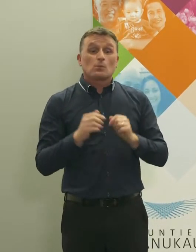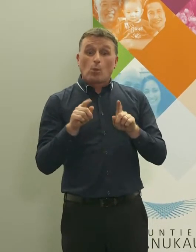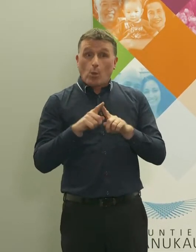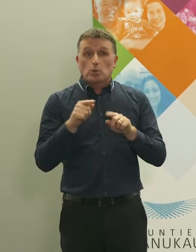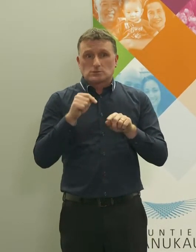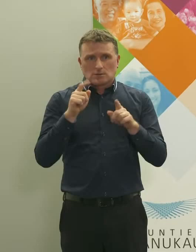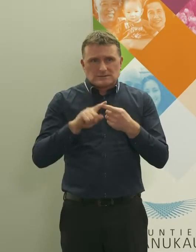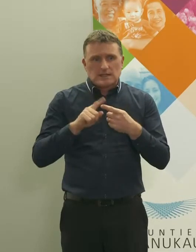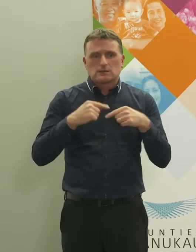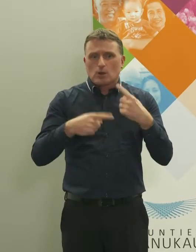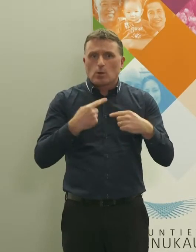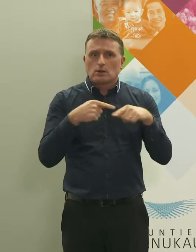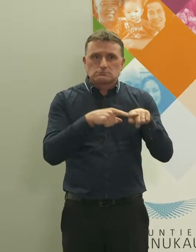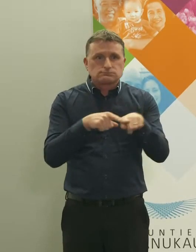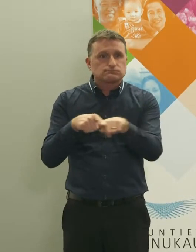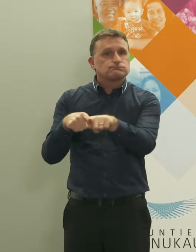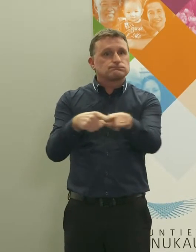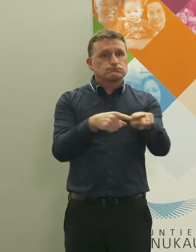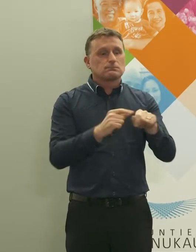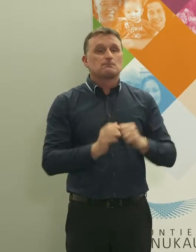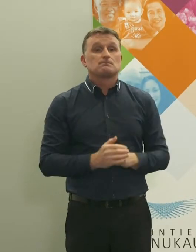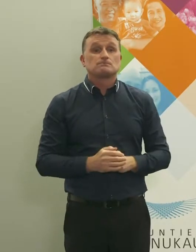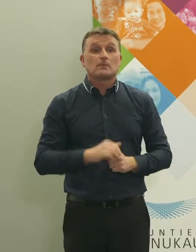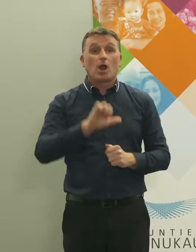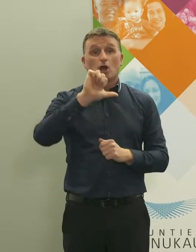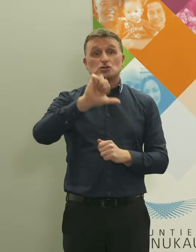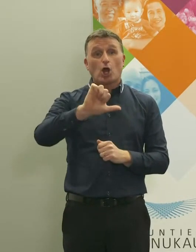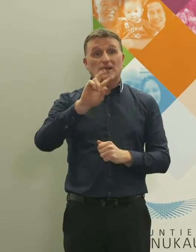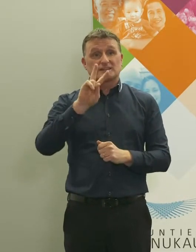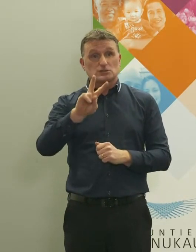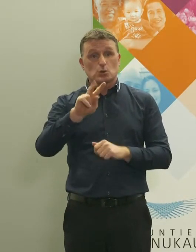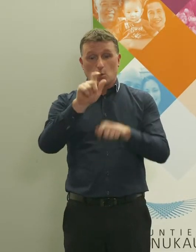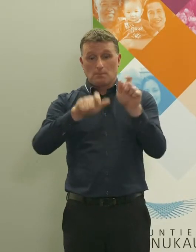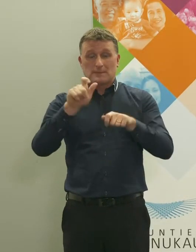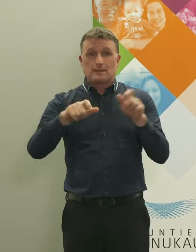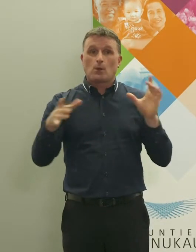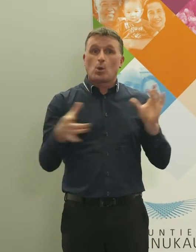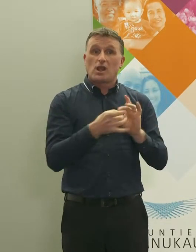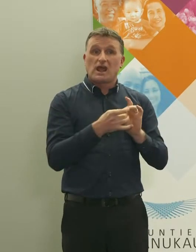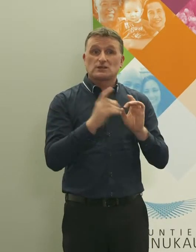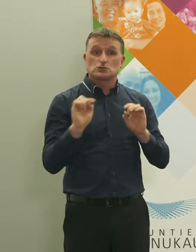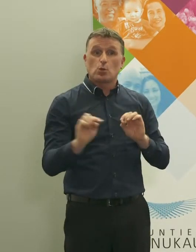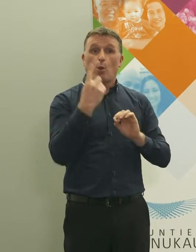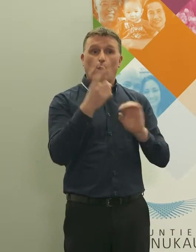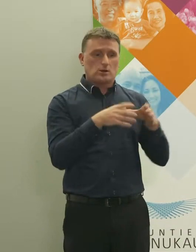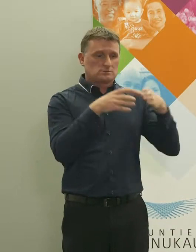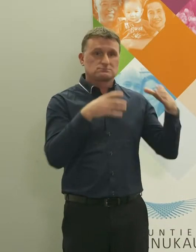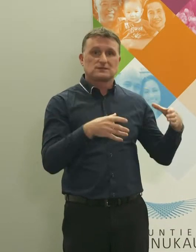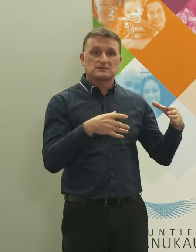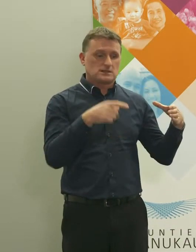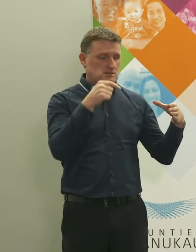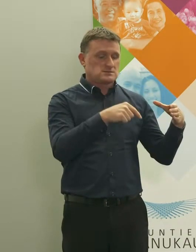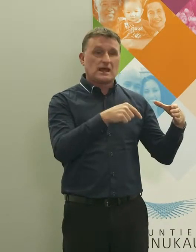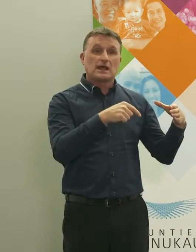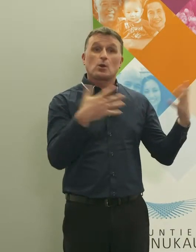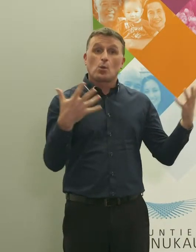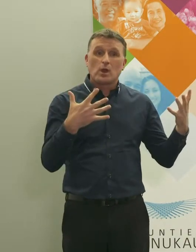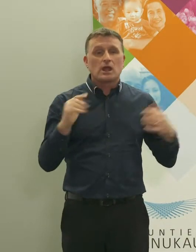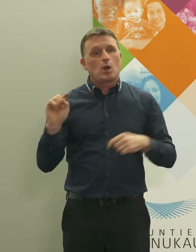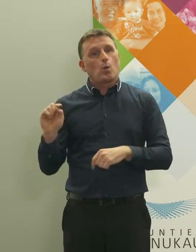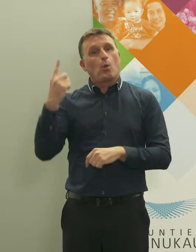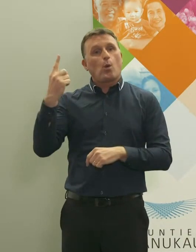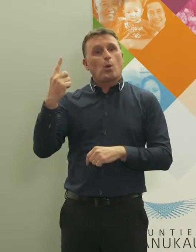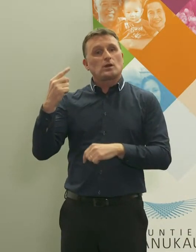rest. There are 92 people linked to the community cluster who have been transferred to the Auckland quarantine